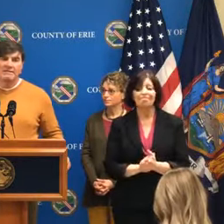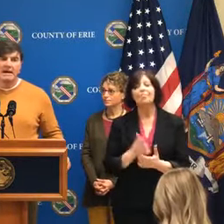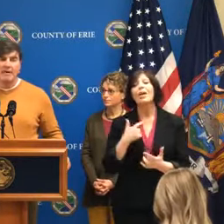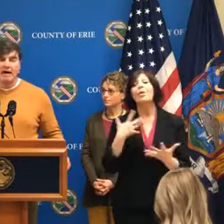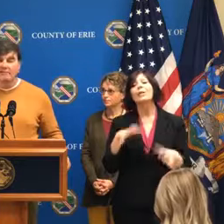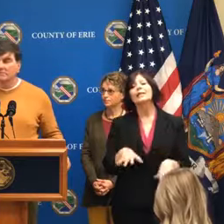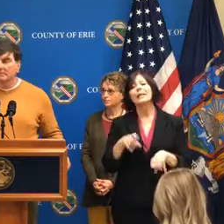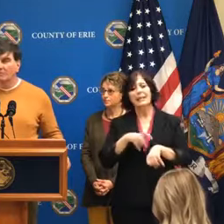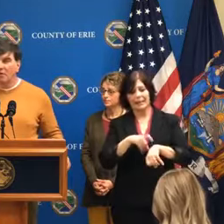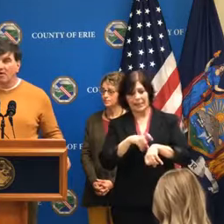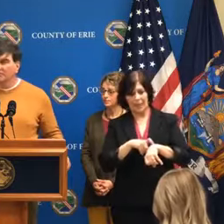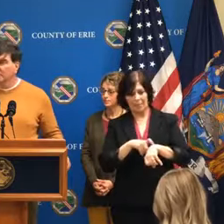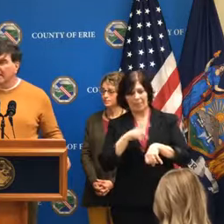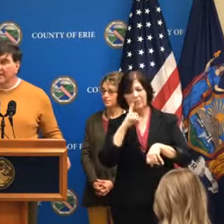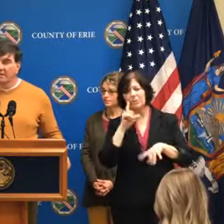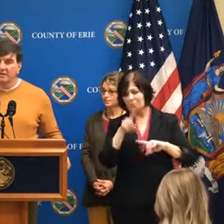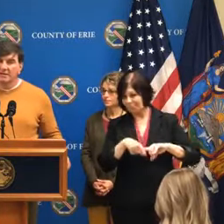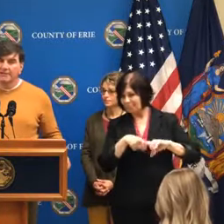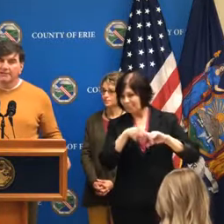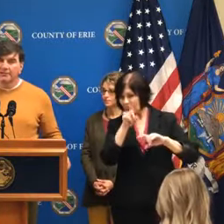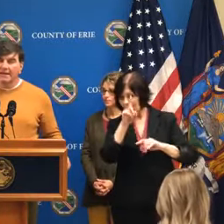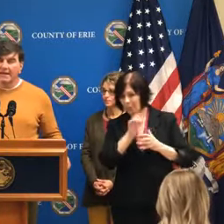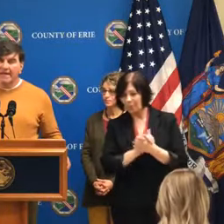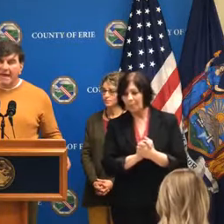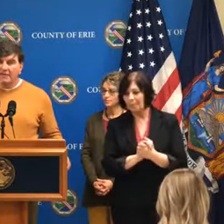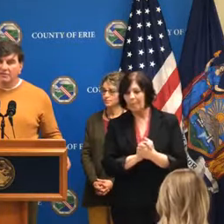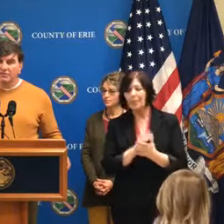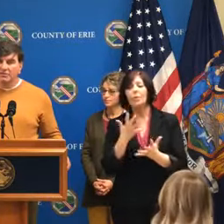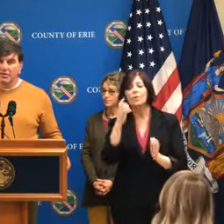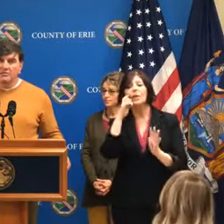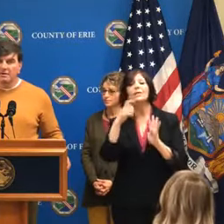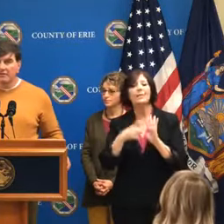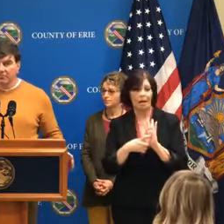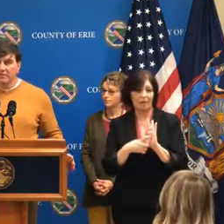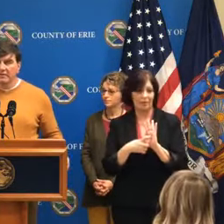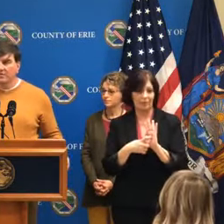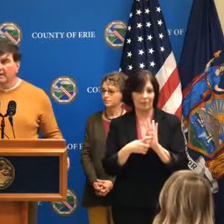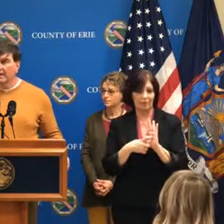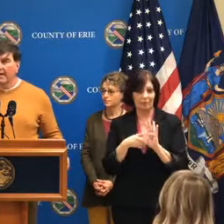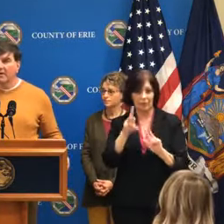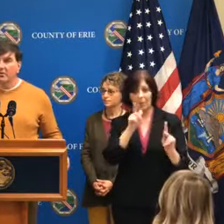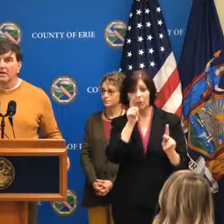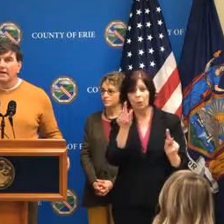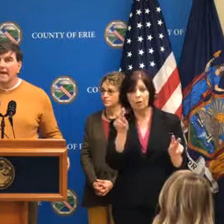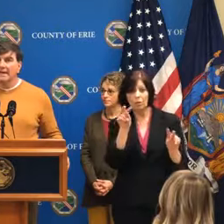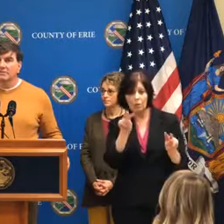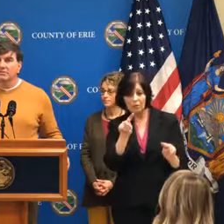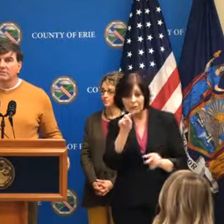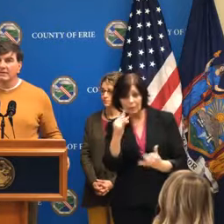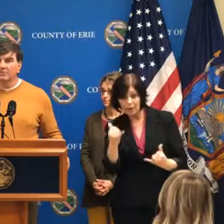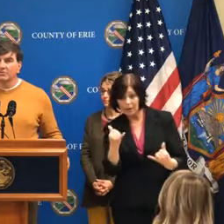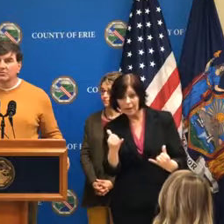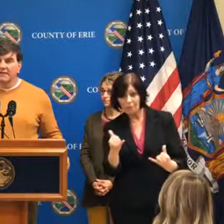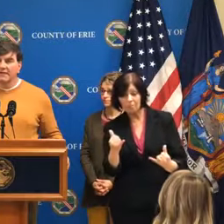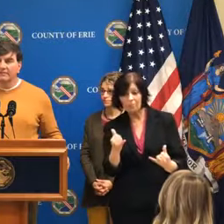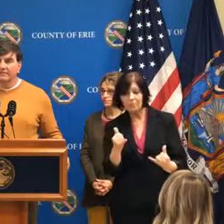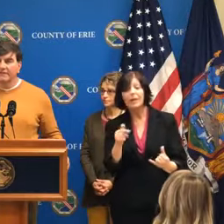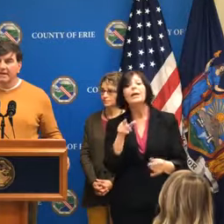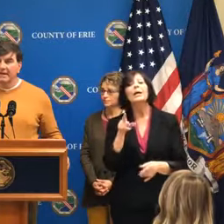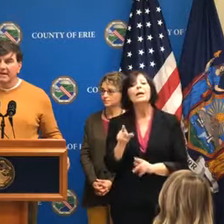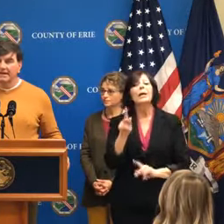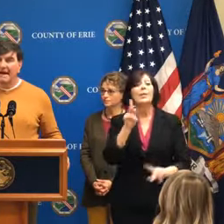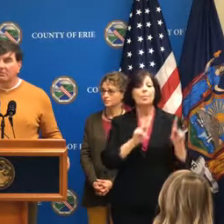take time out and just pause for a second and acknowledge to those that are viewing this right now as to the individuals that